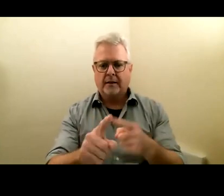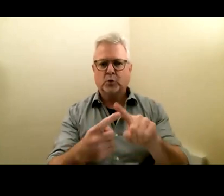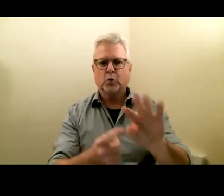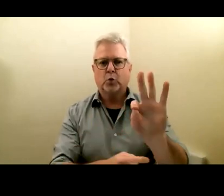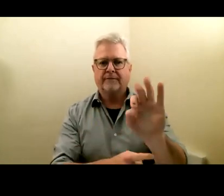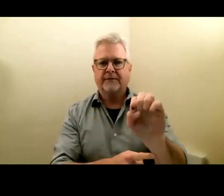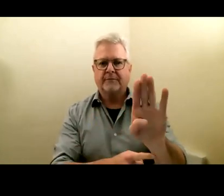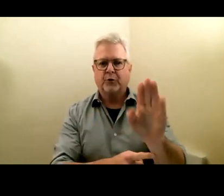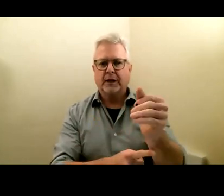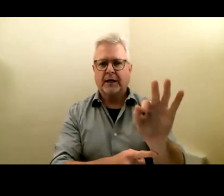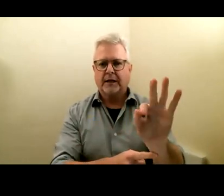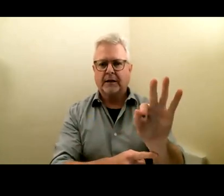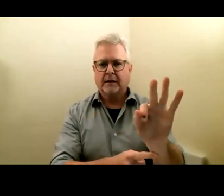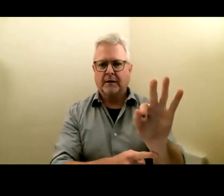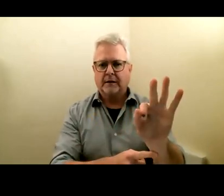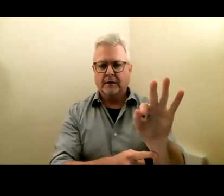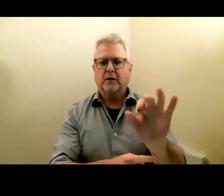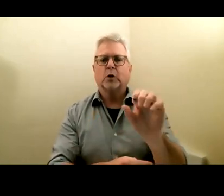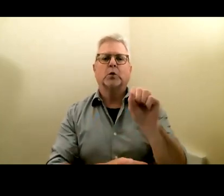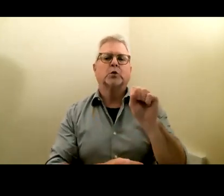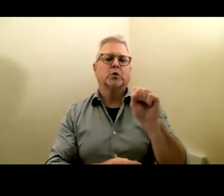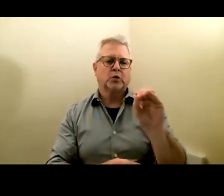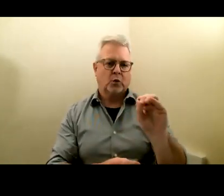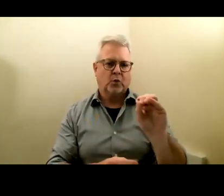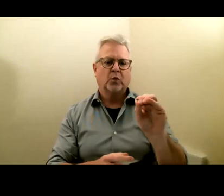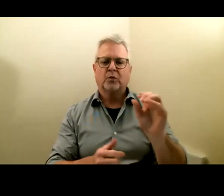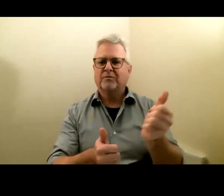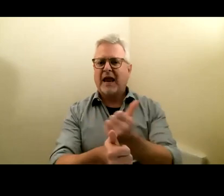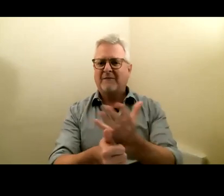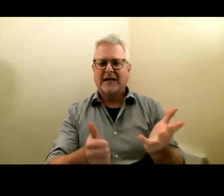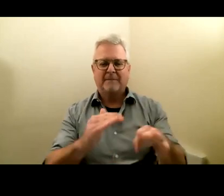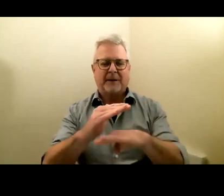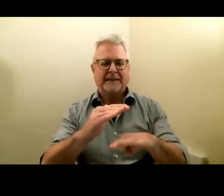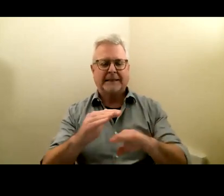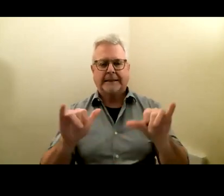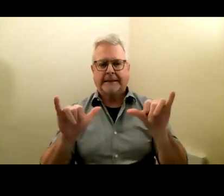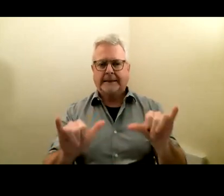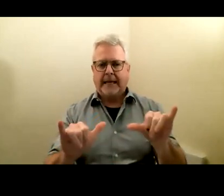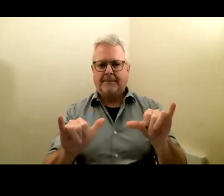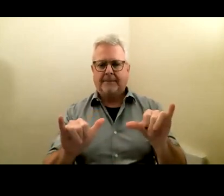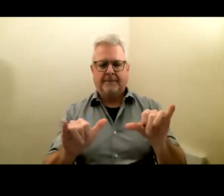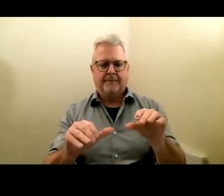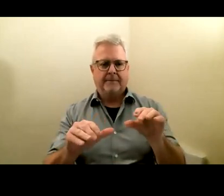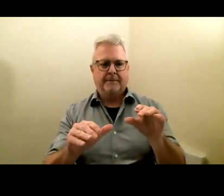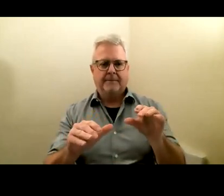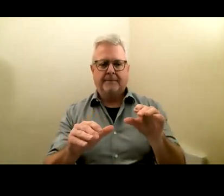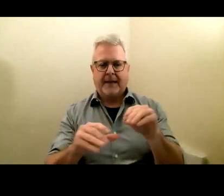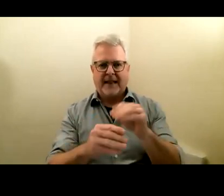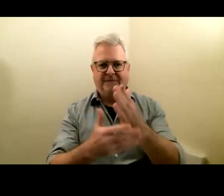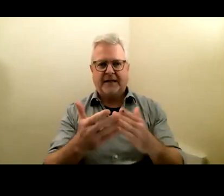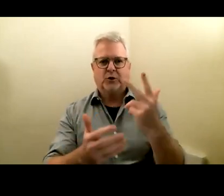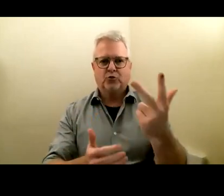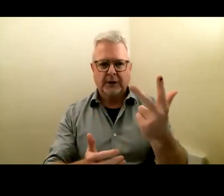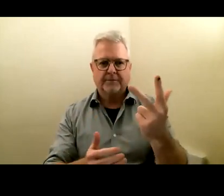So now the governor has extended these until February 19th. So everything basically is